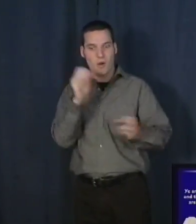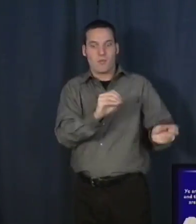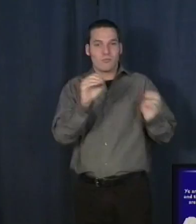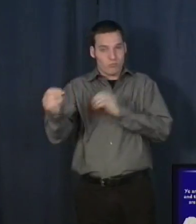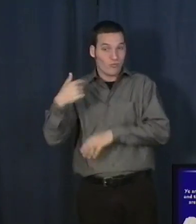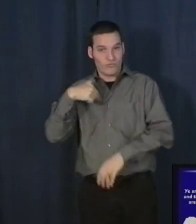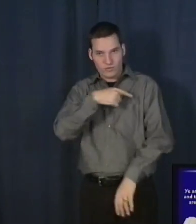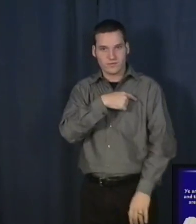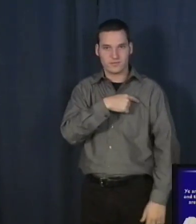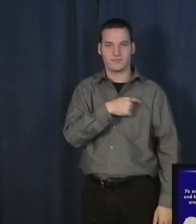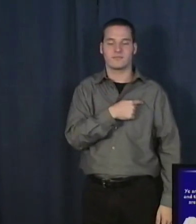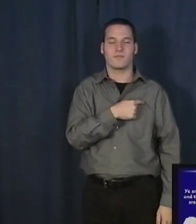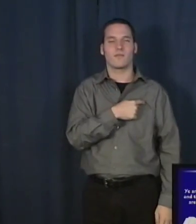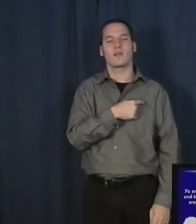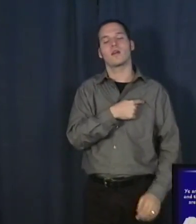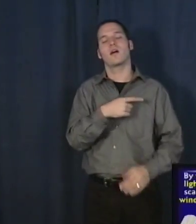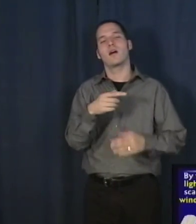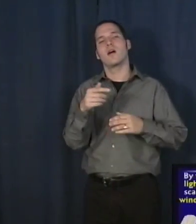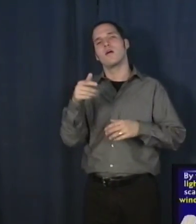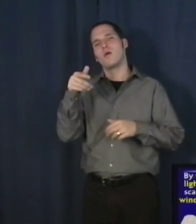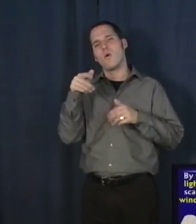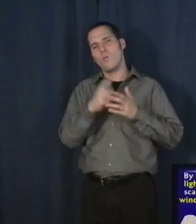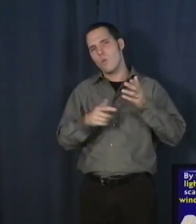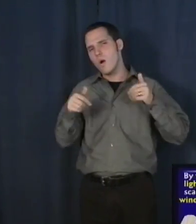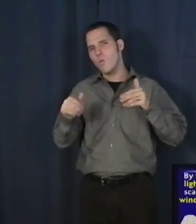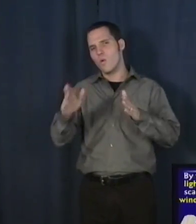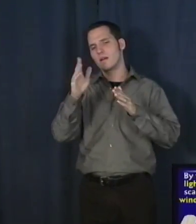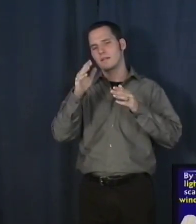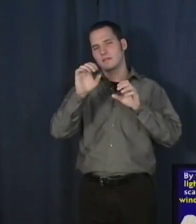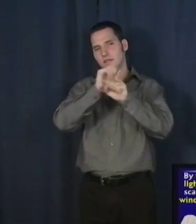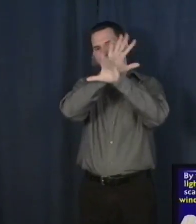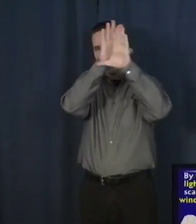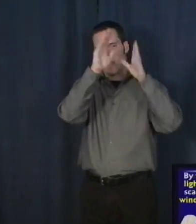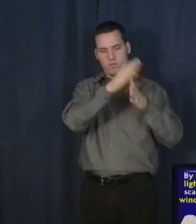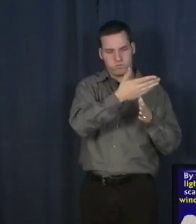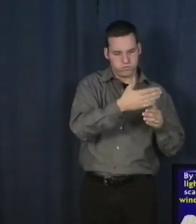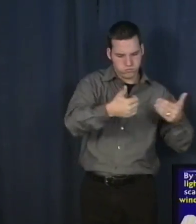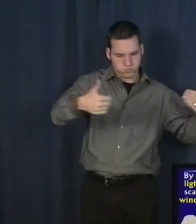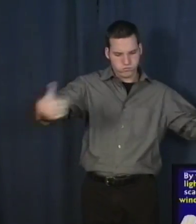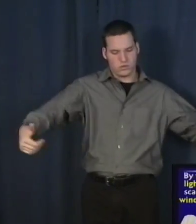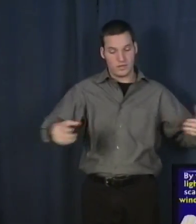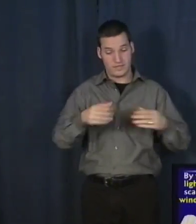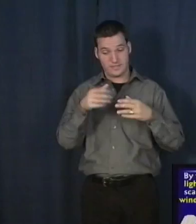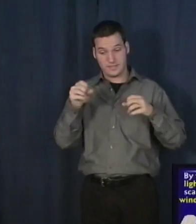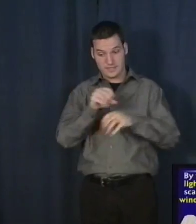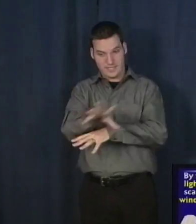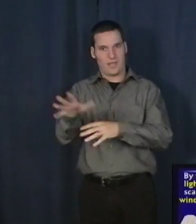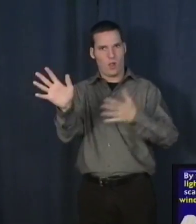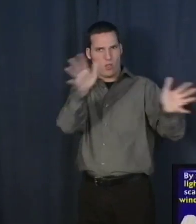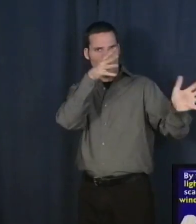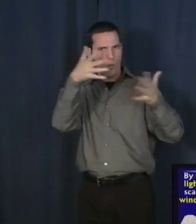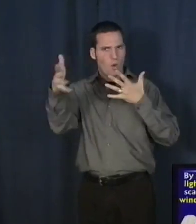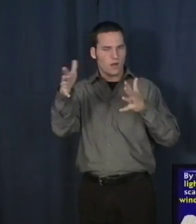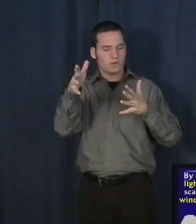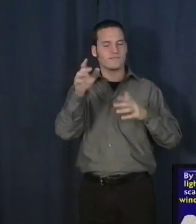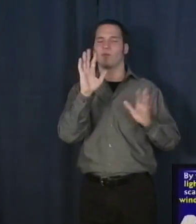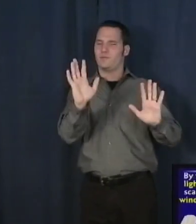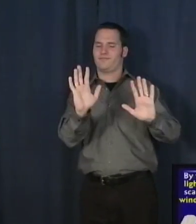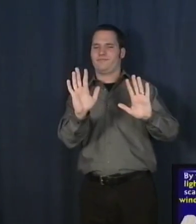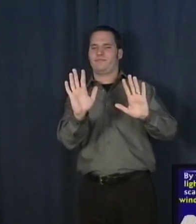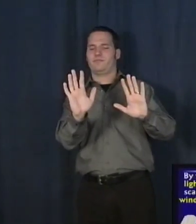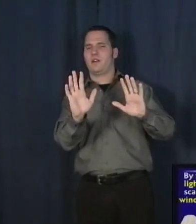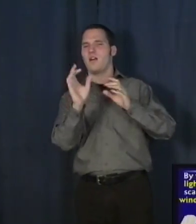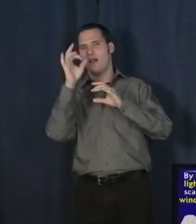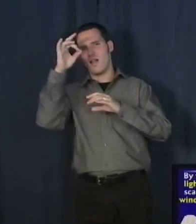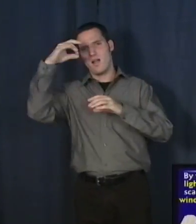the move, folks. Anyway, God said, by what way is the light parted which scattereth east wind upon the earth? Now wait a minute. Does the light